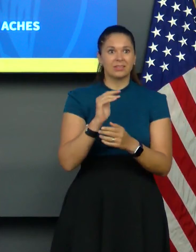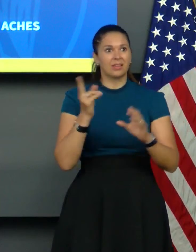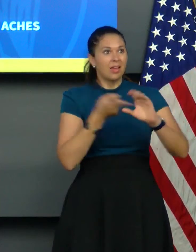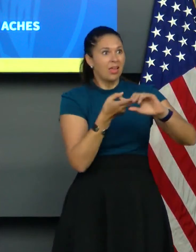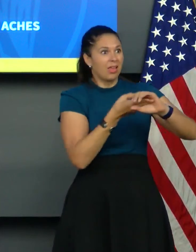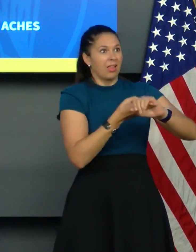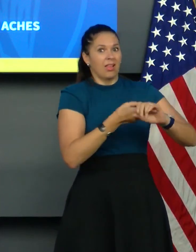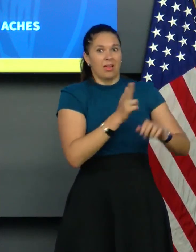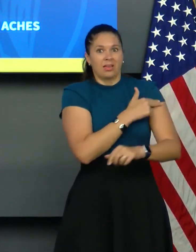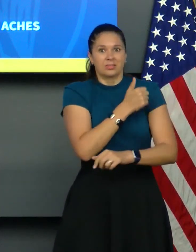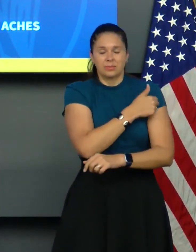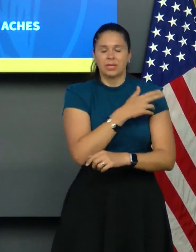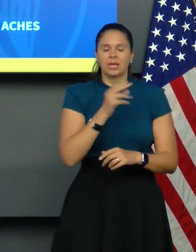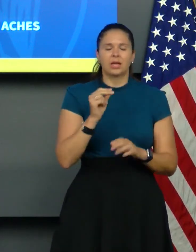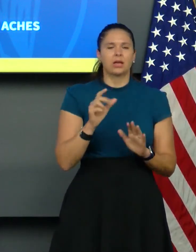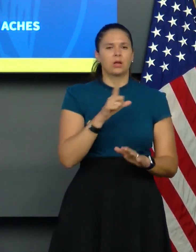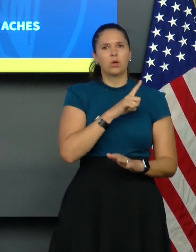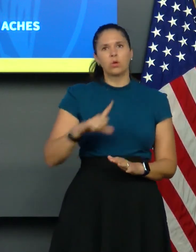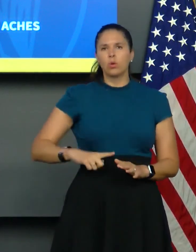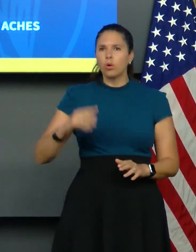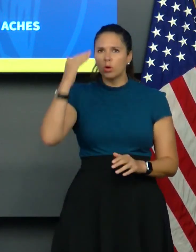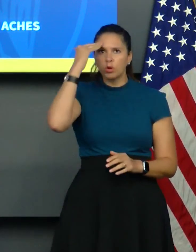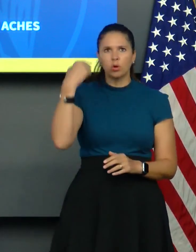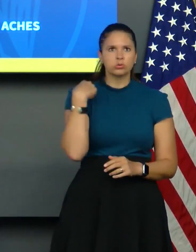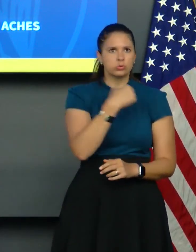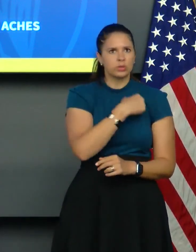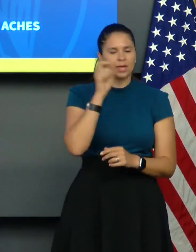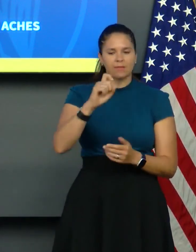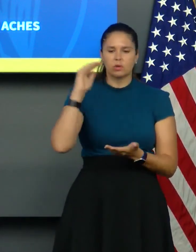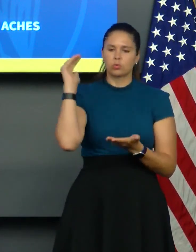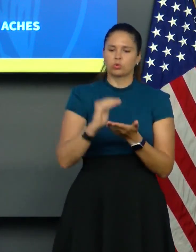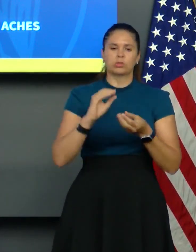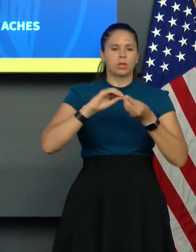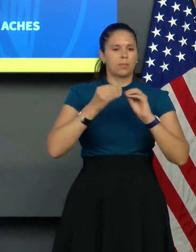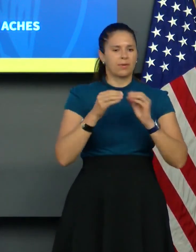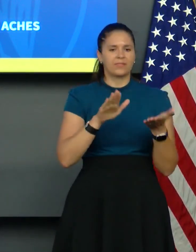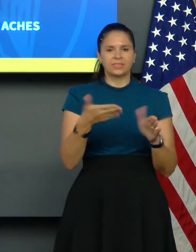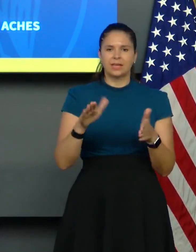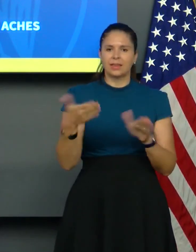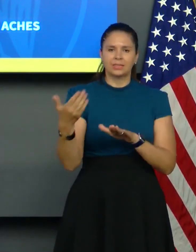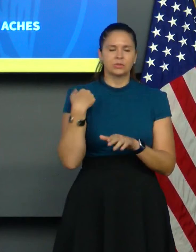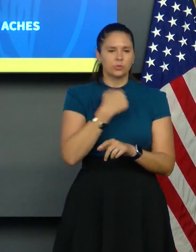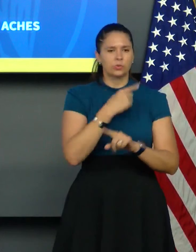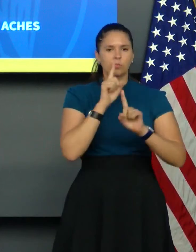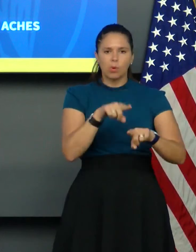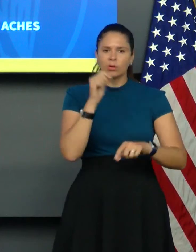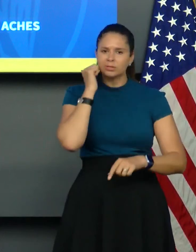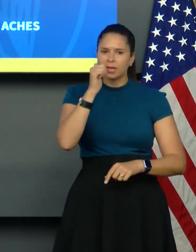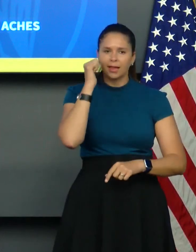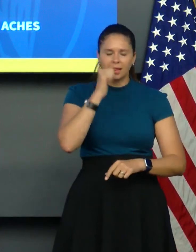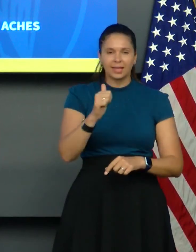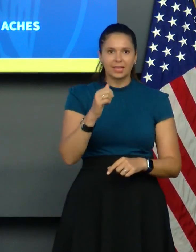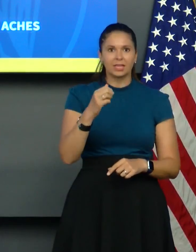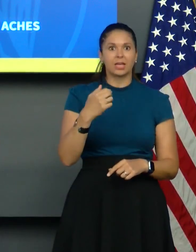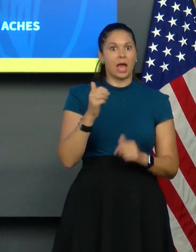knows we have to reduce the number of deaths that we're reporting every day. We do that by being